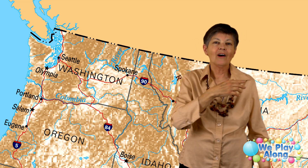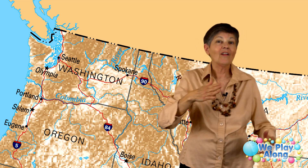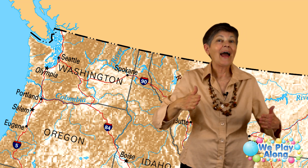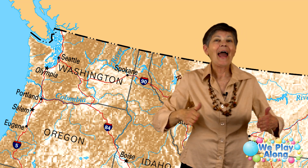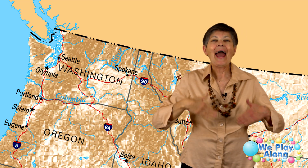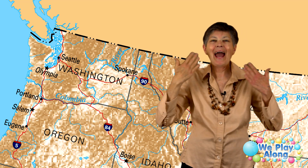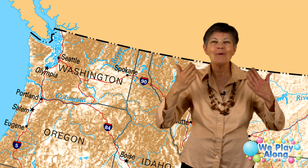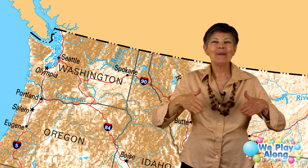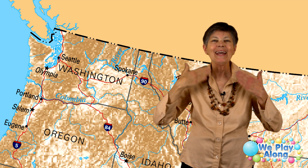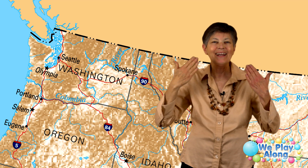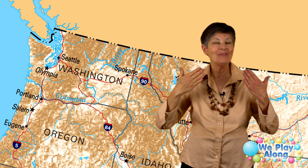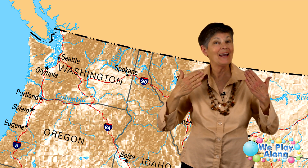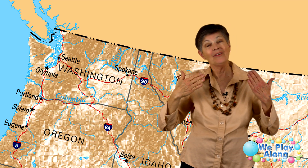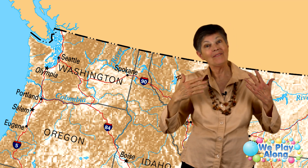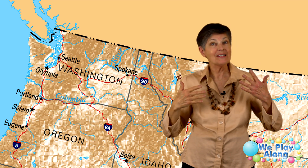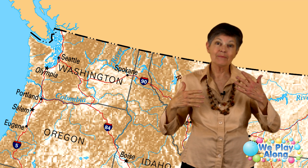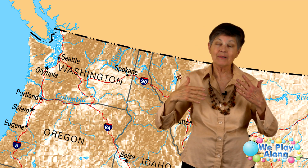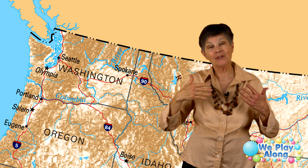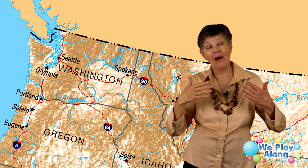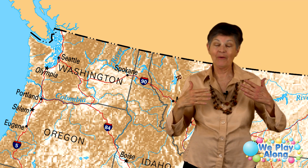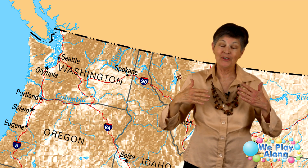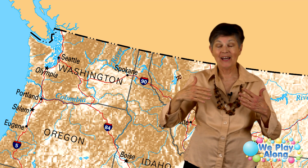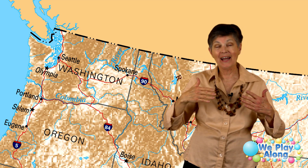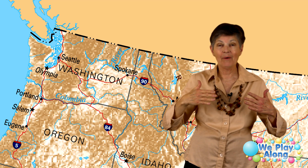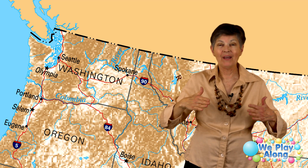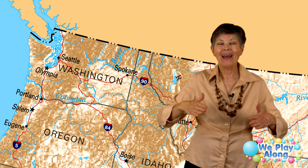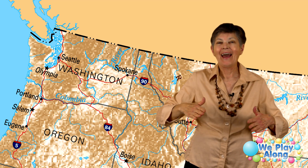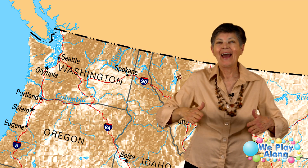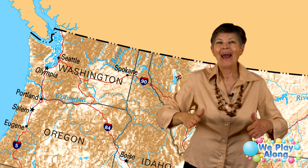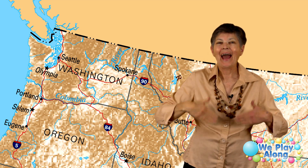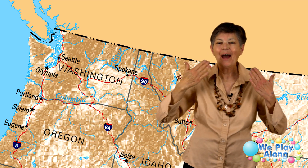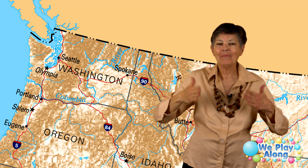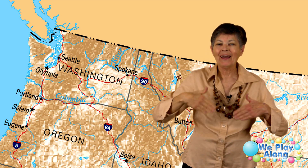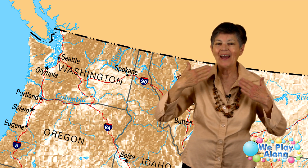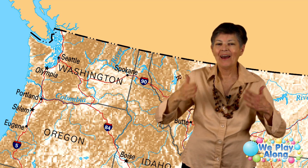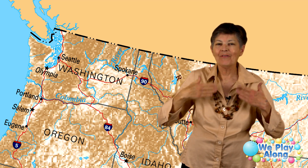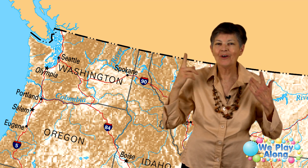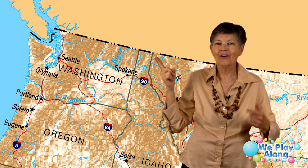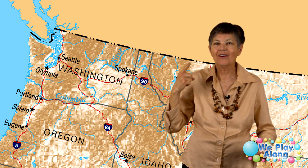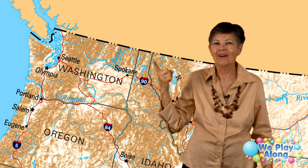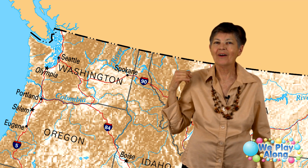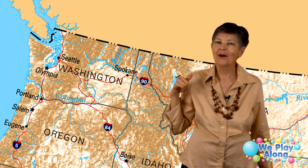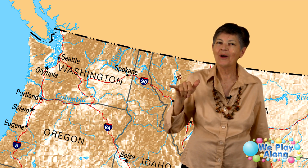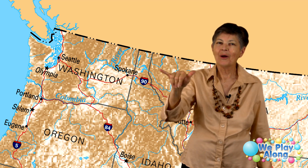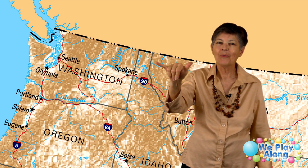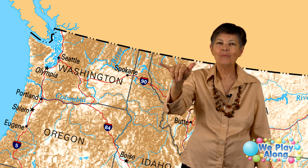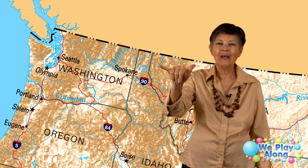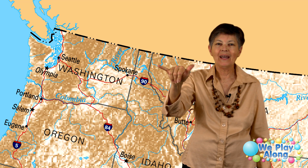We'll happy, and again you have to smile when you sign happy, happy ever